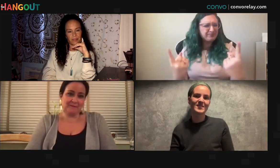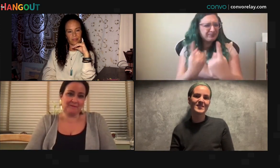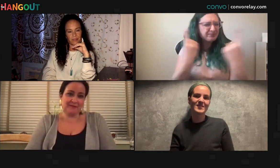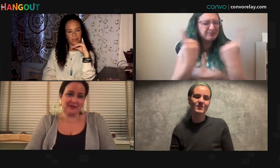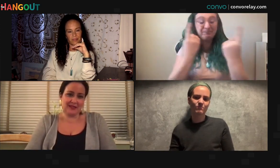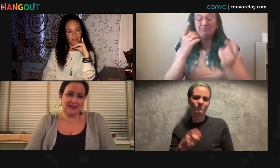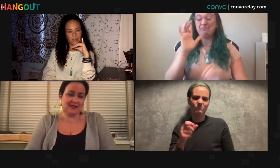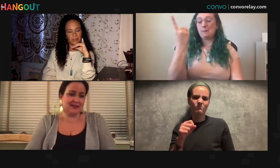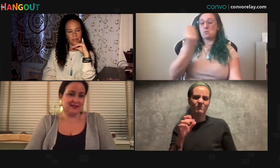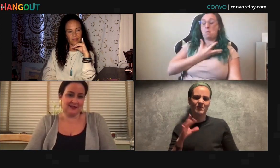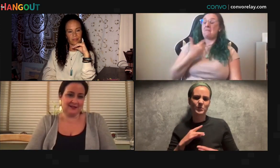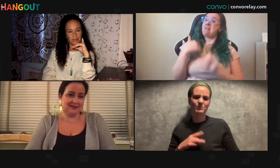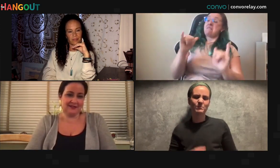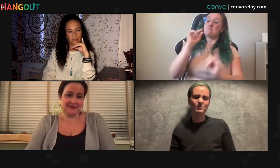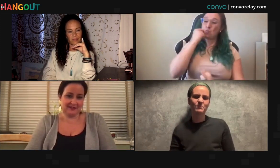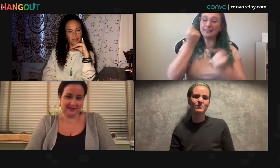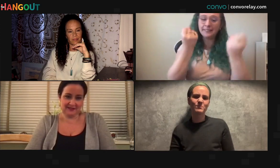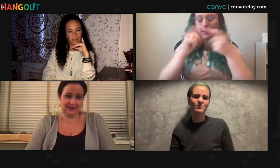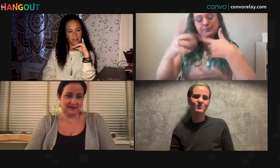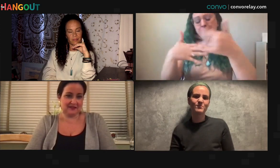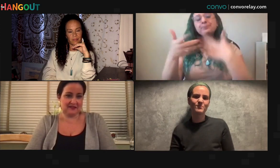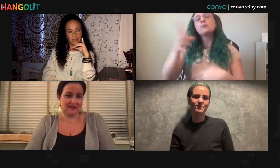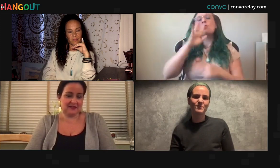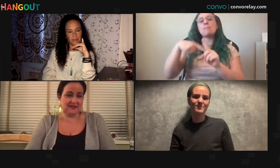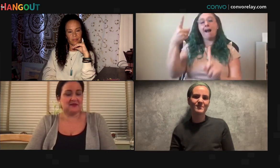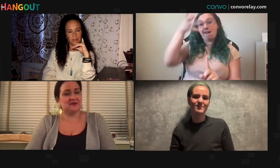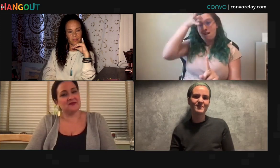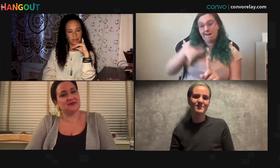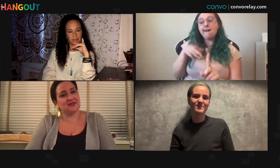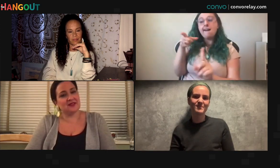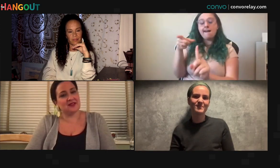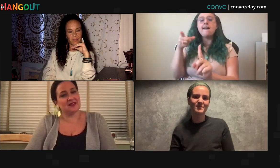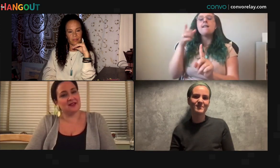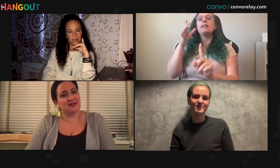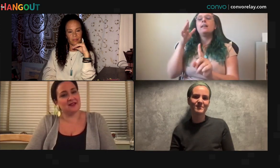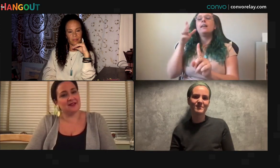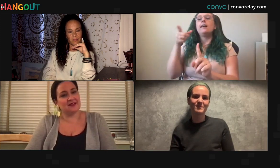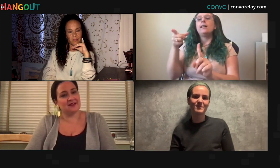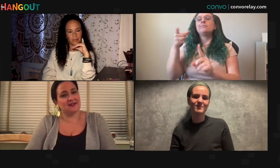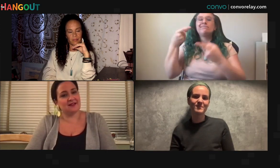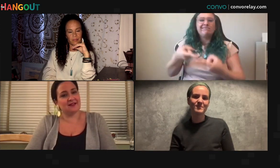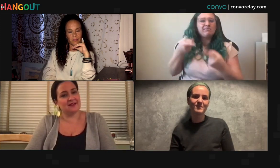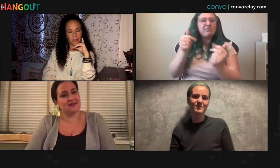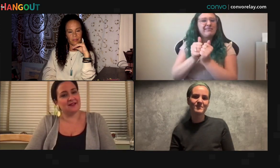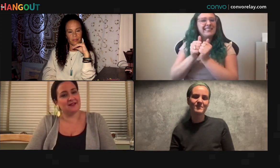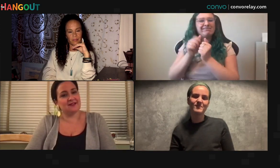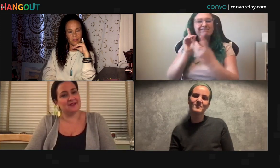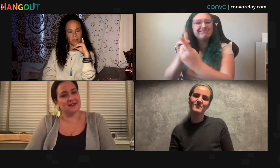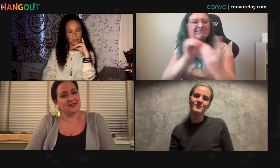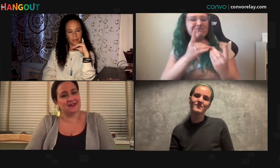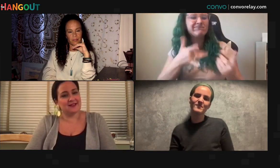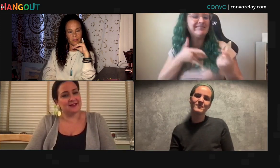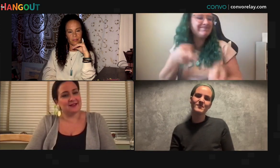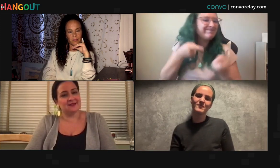Law of attraction. There's different signs Hmm. for that. But one guy was struggling